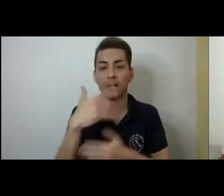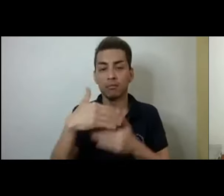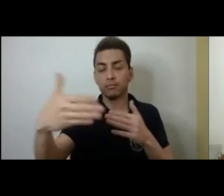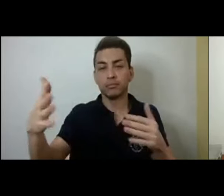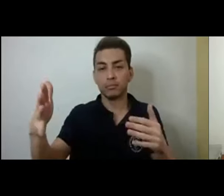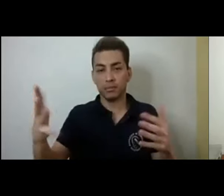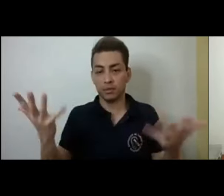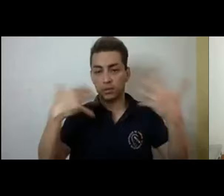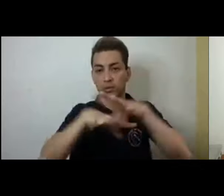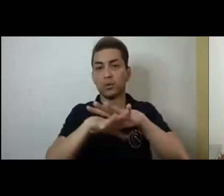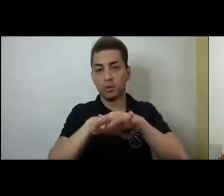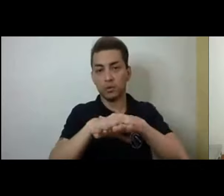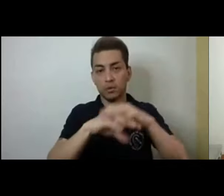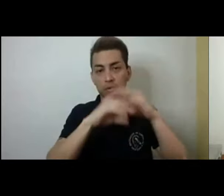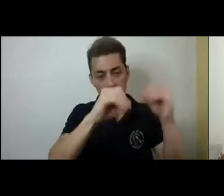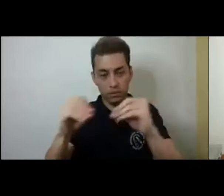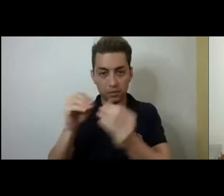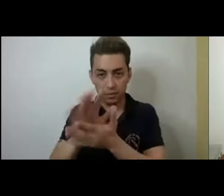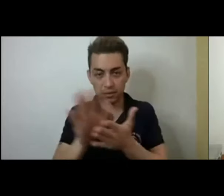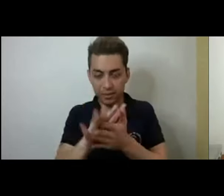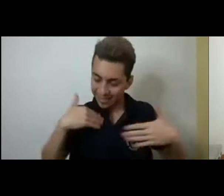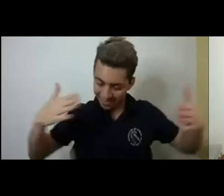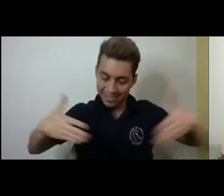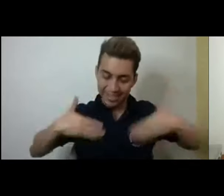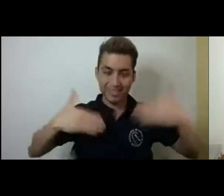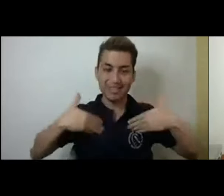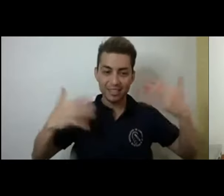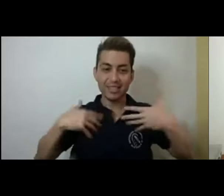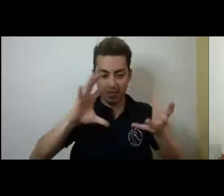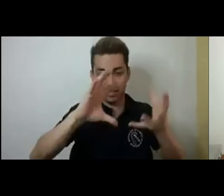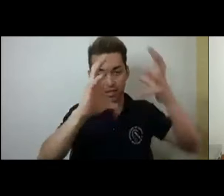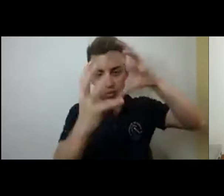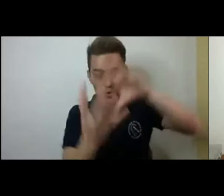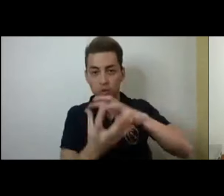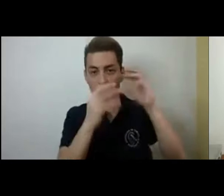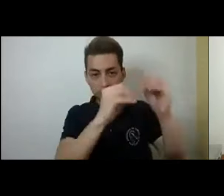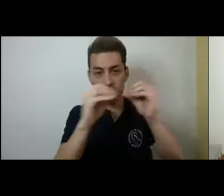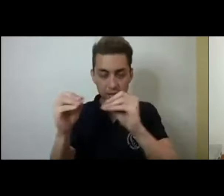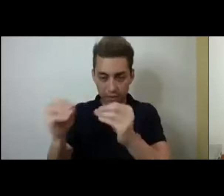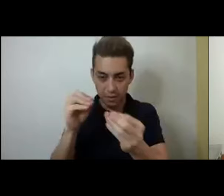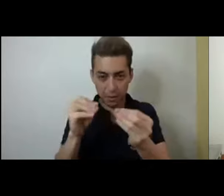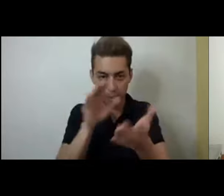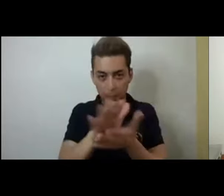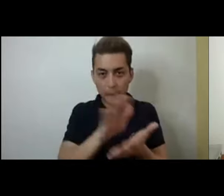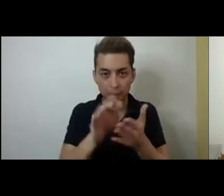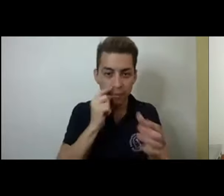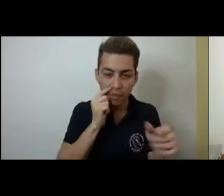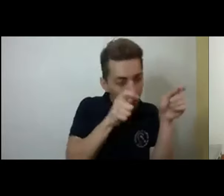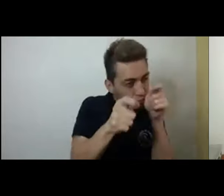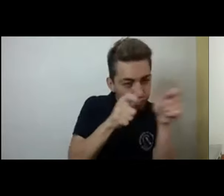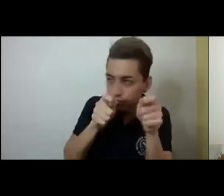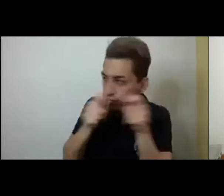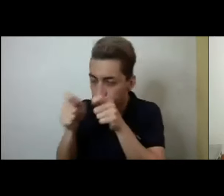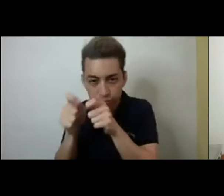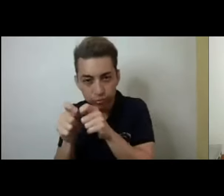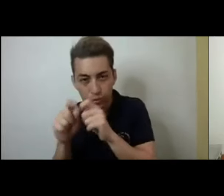inclusive education. We congratulate the Global Education Monitoring Team for your great work in the production